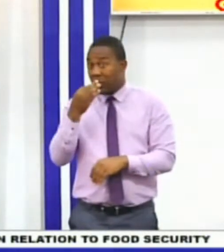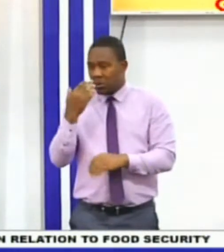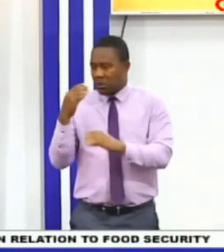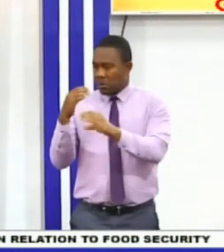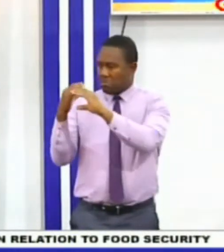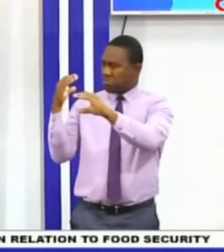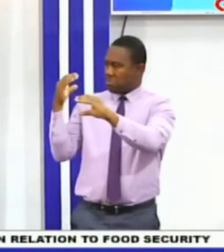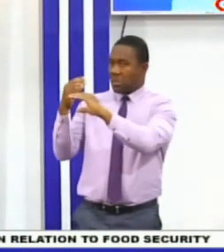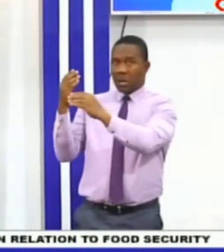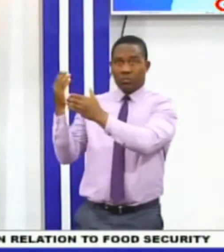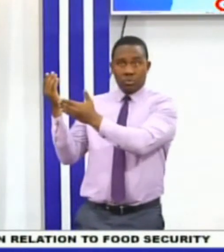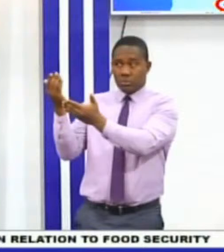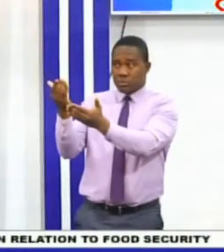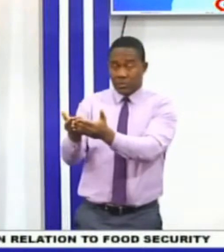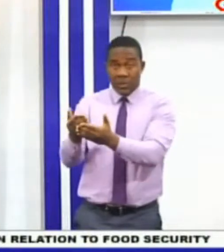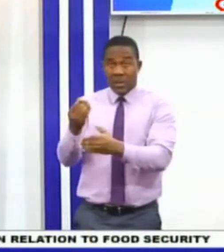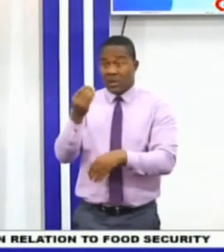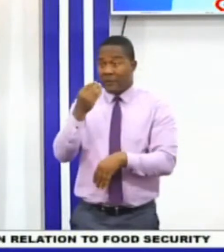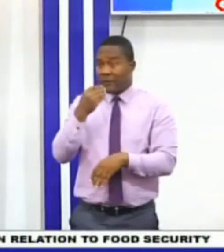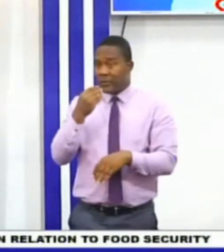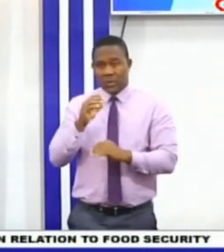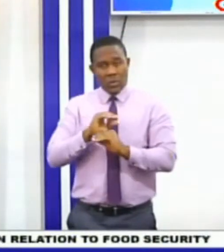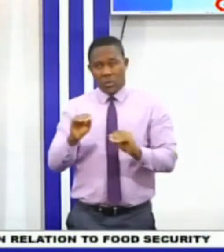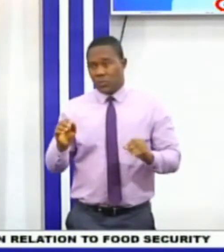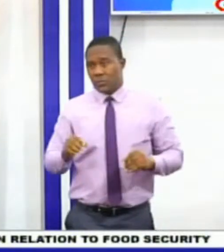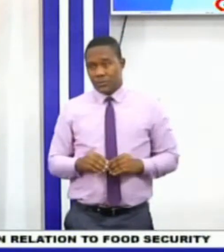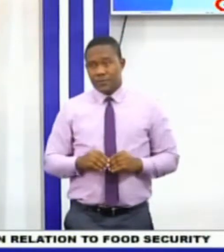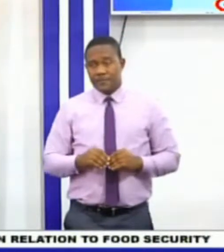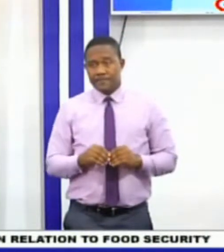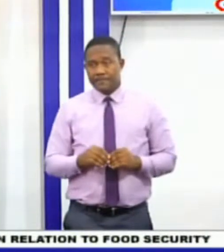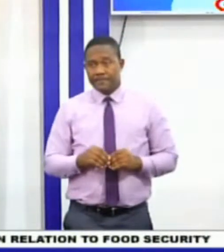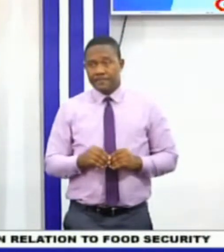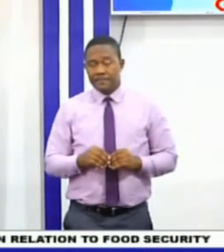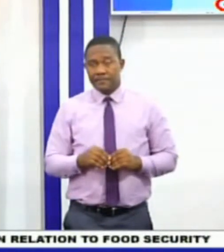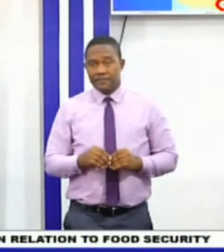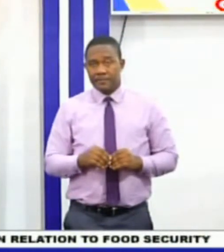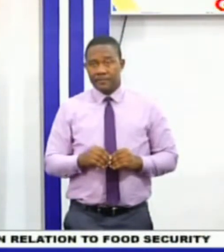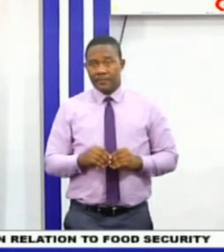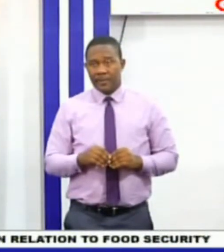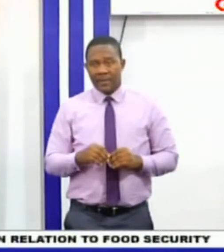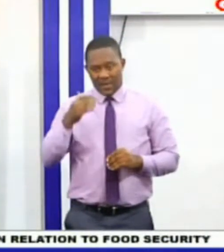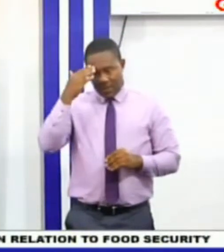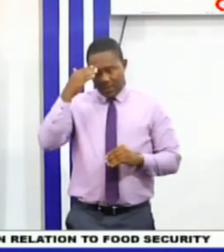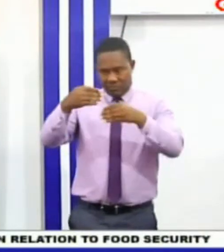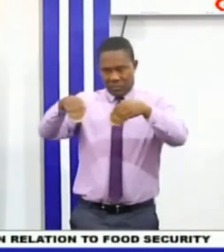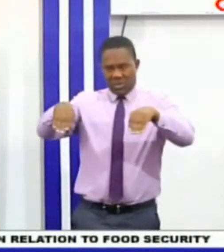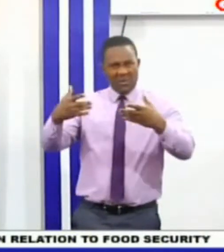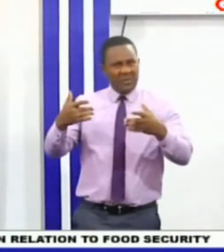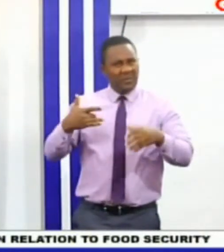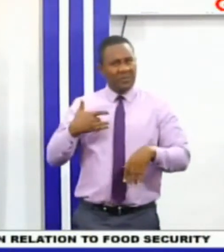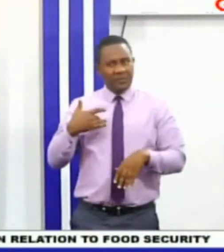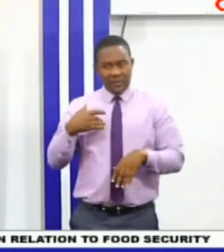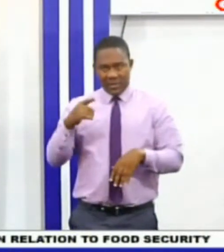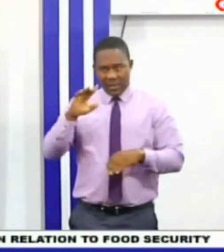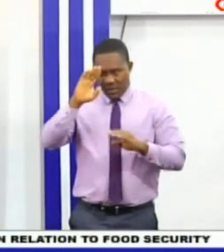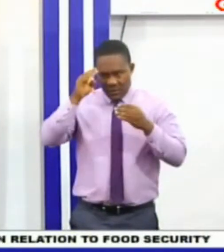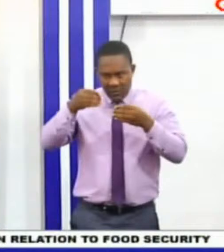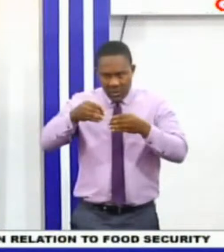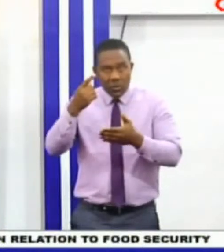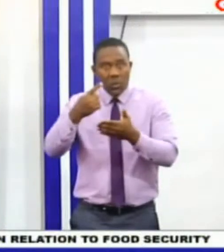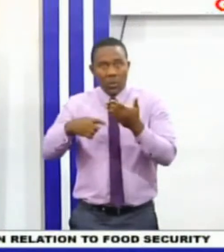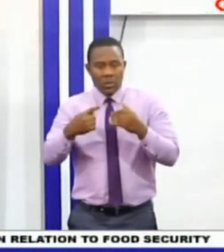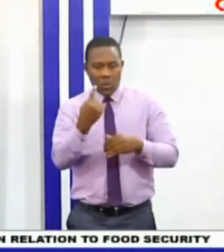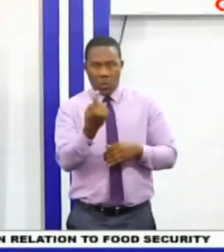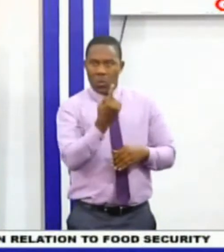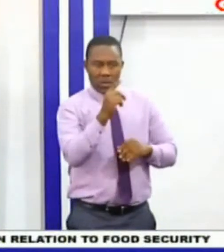enye aduane ana se nsuo ana se bibia ho asem nipa